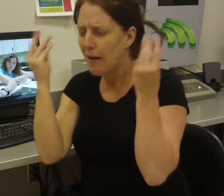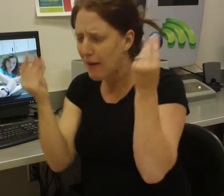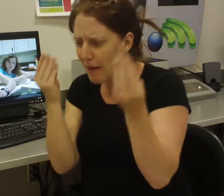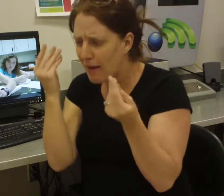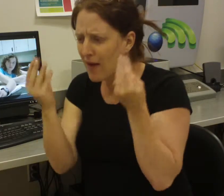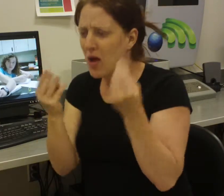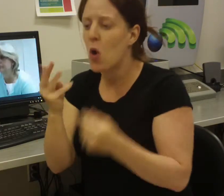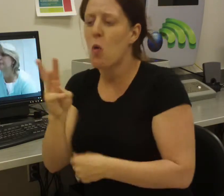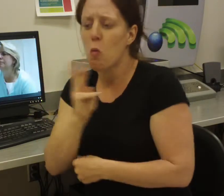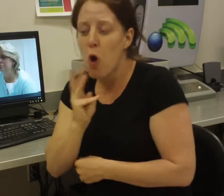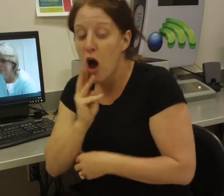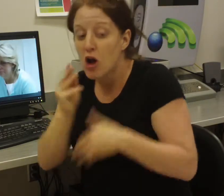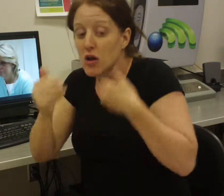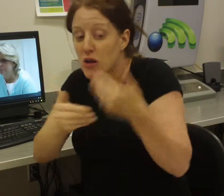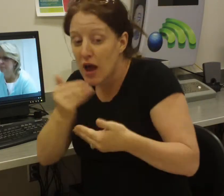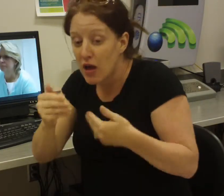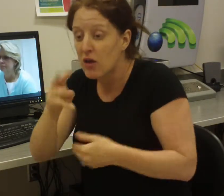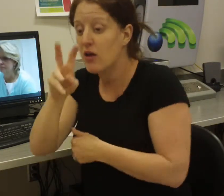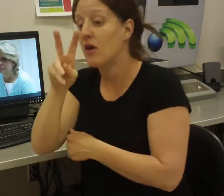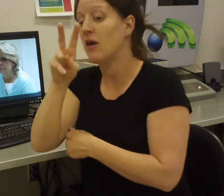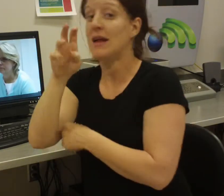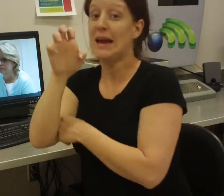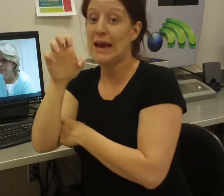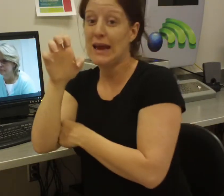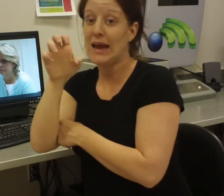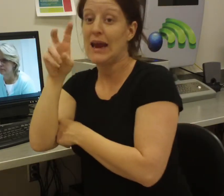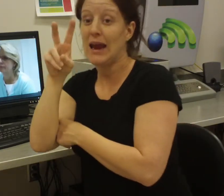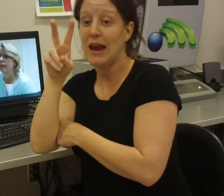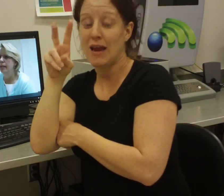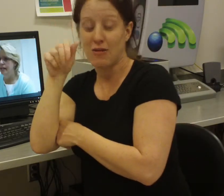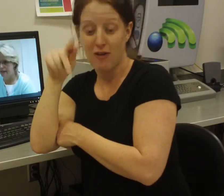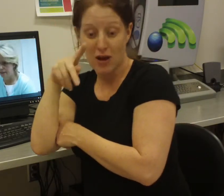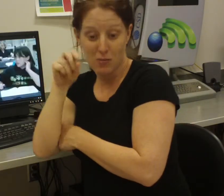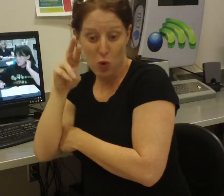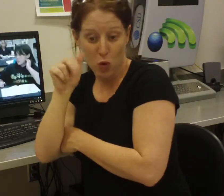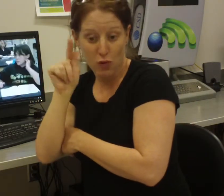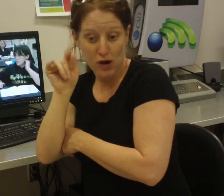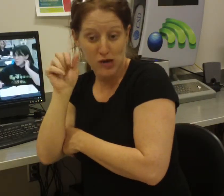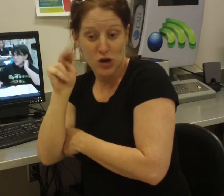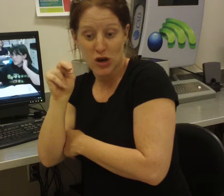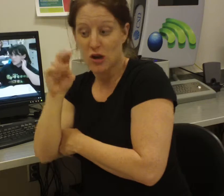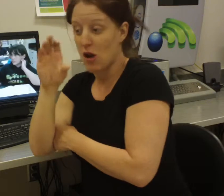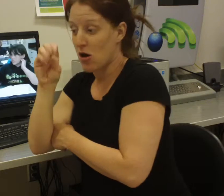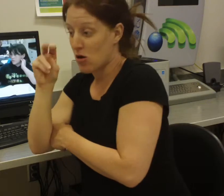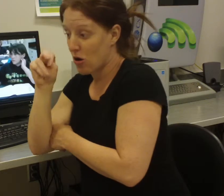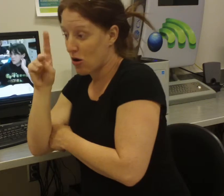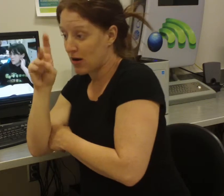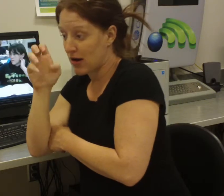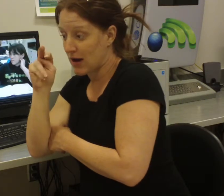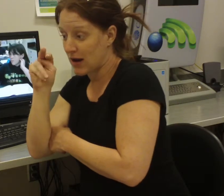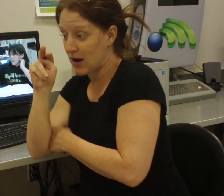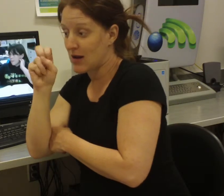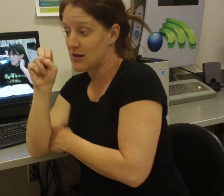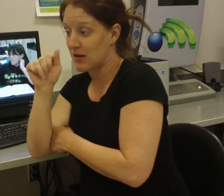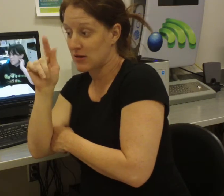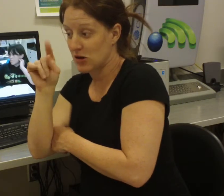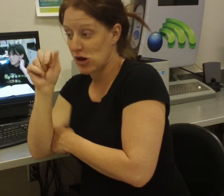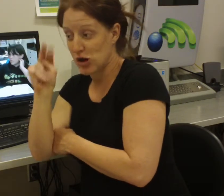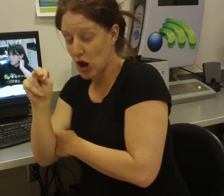water cycle and evaporation, condensation, precipitation, and how like if there wasn't an ocean,